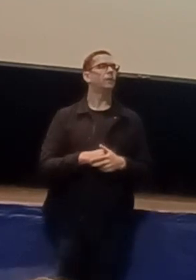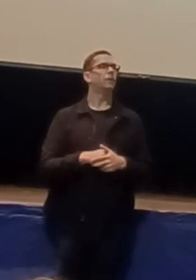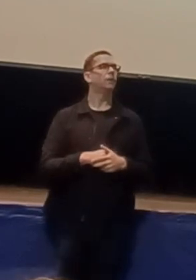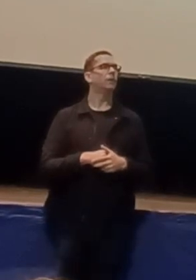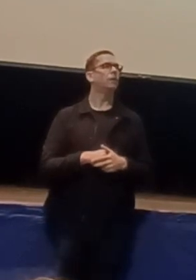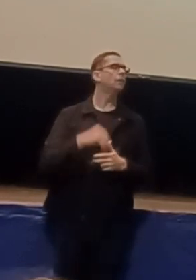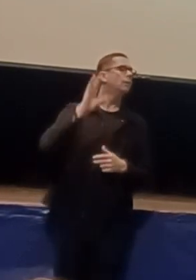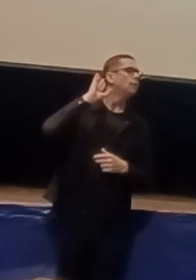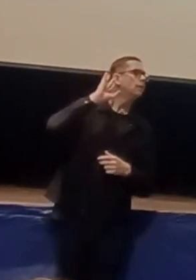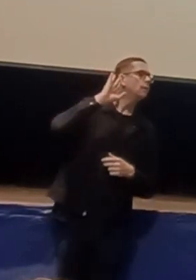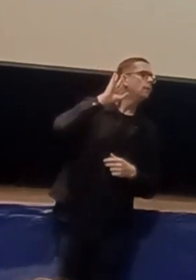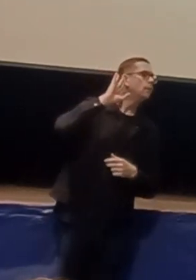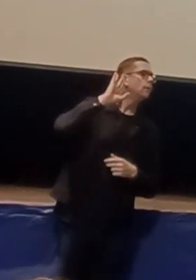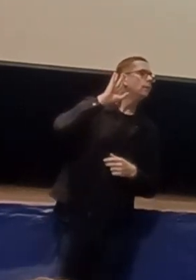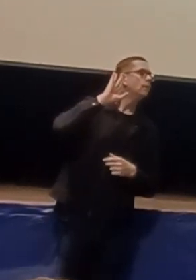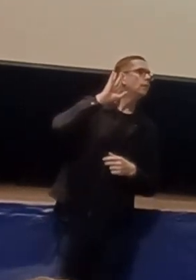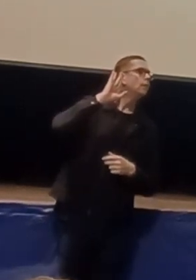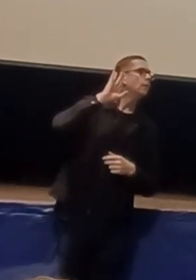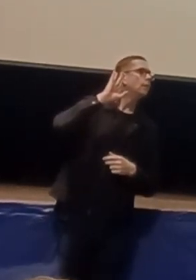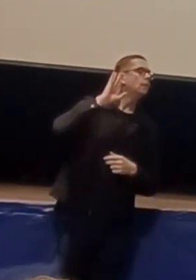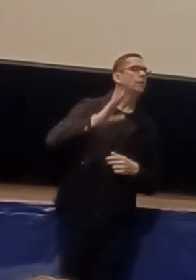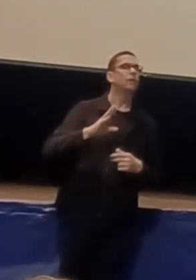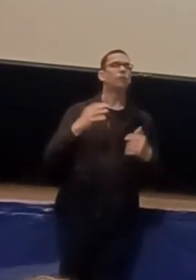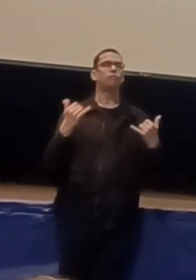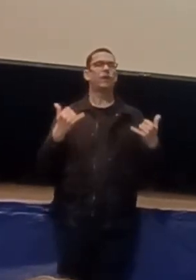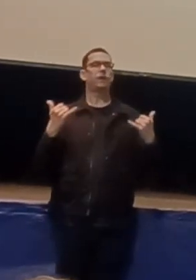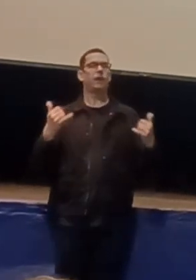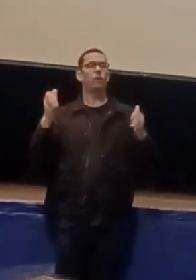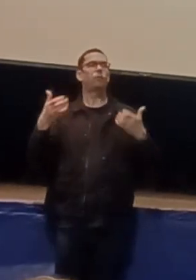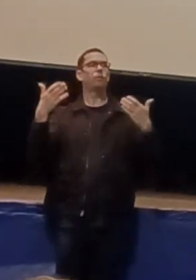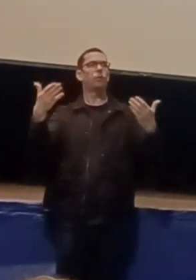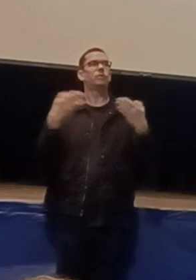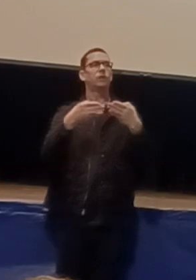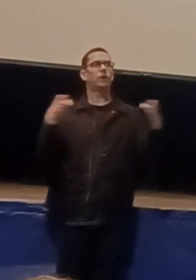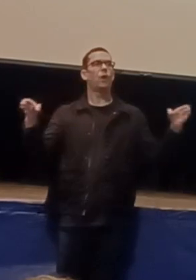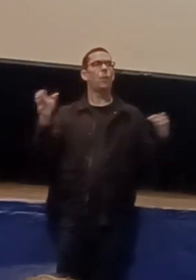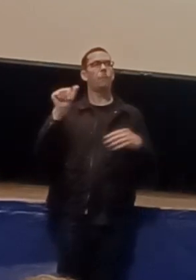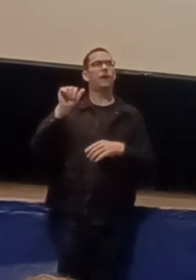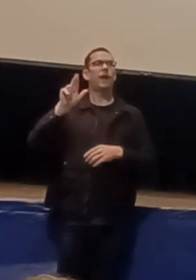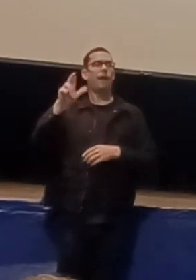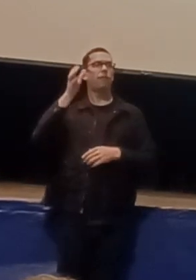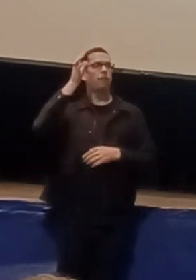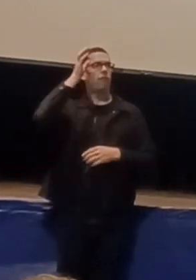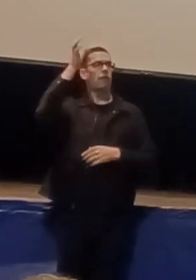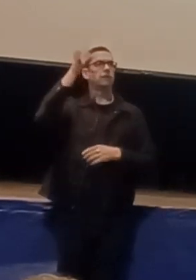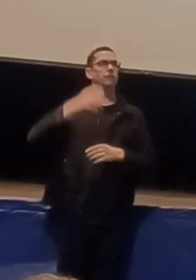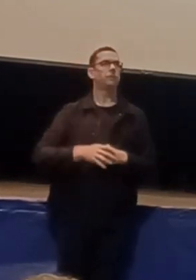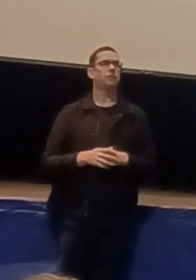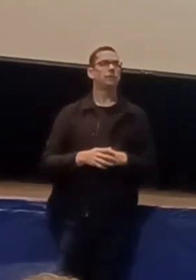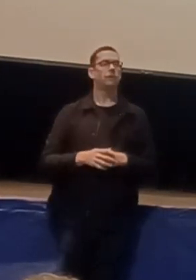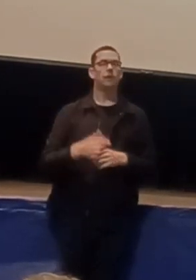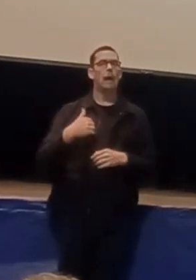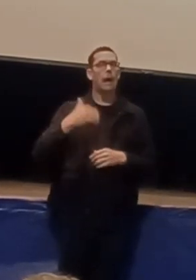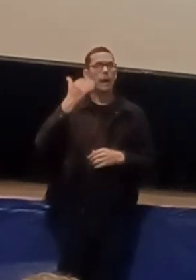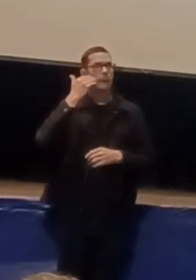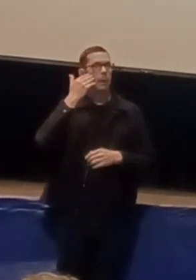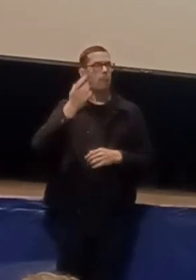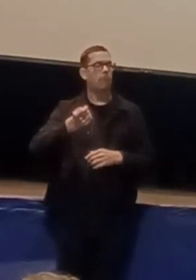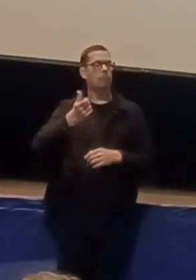you. Right now you're proposing an open-air concept. I know a little bit about